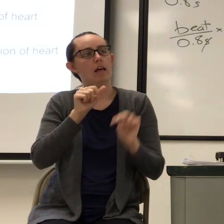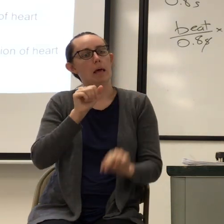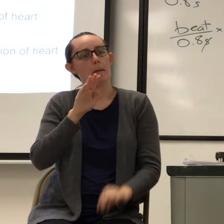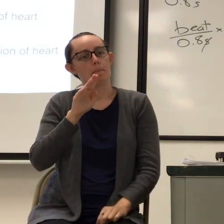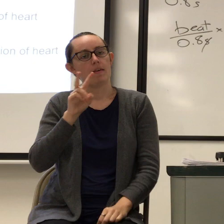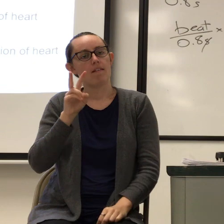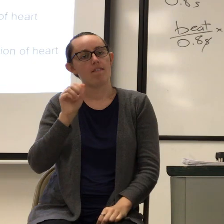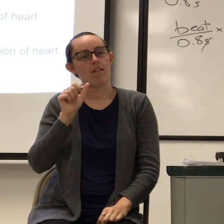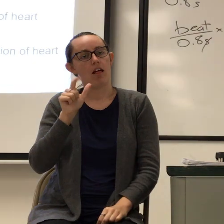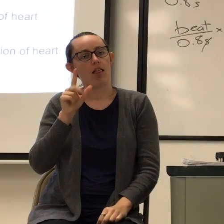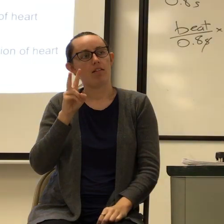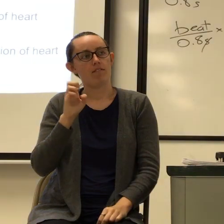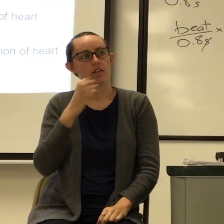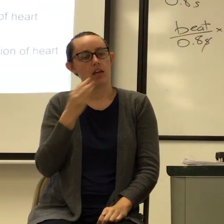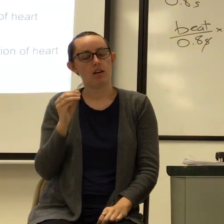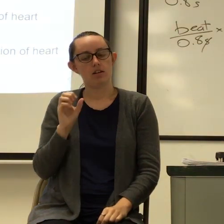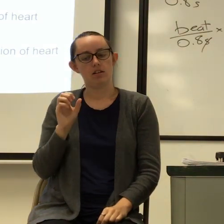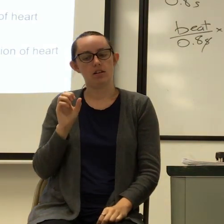SL valves.